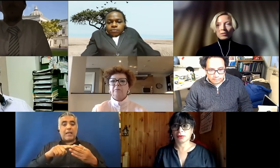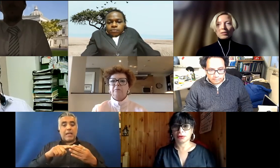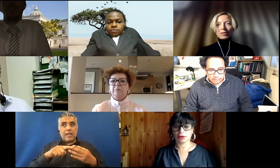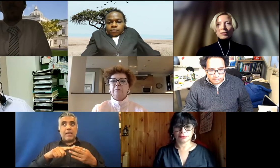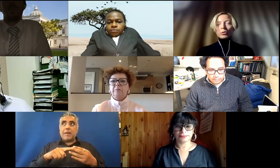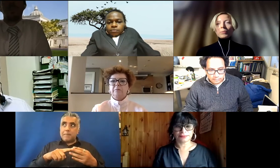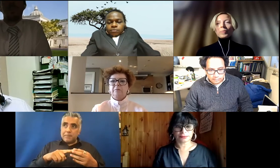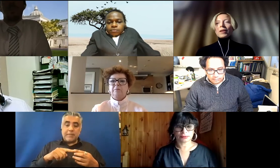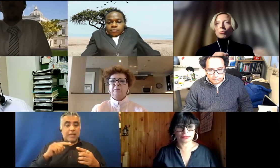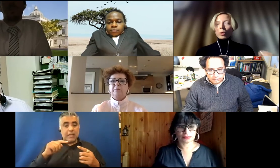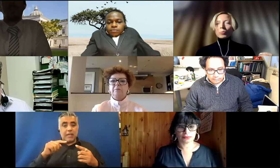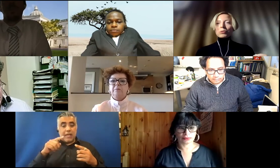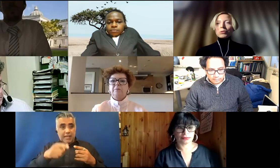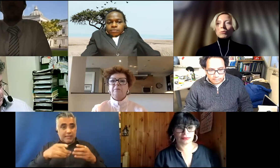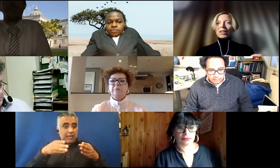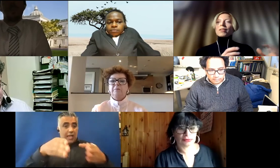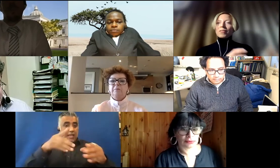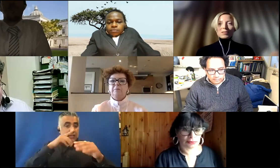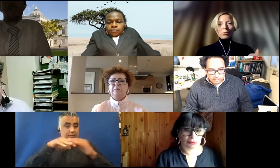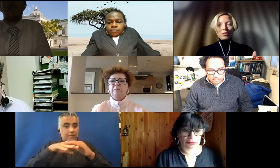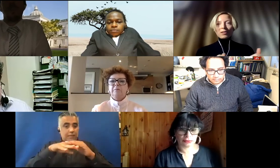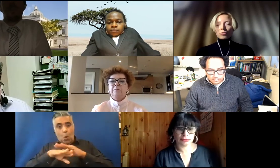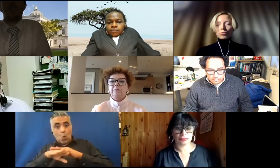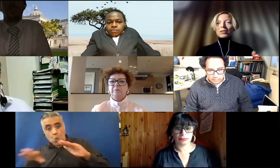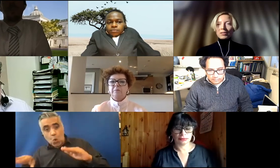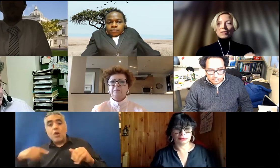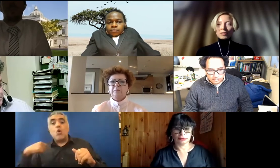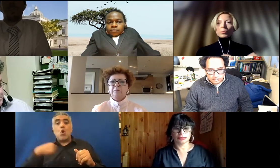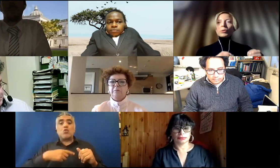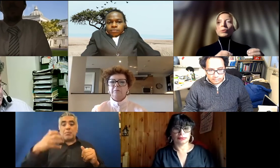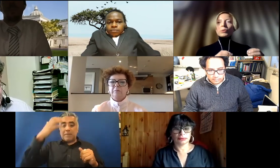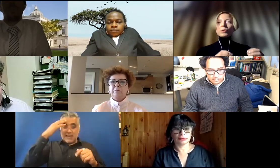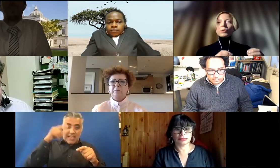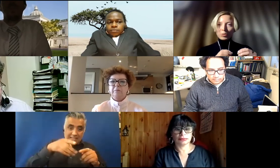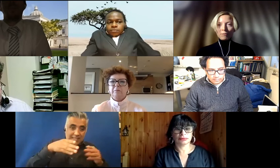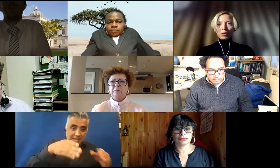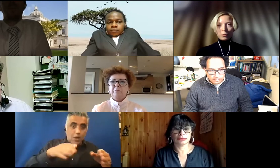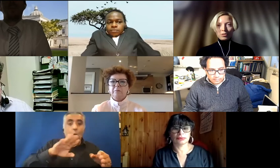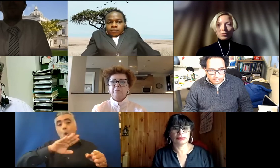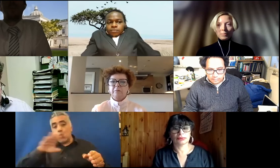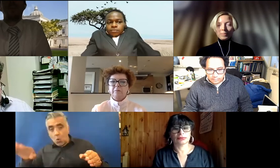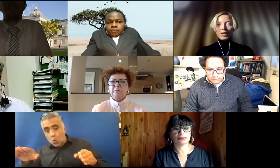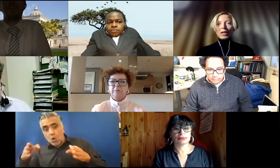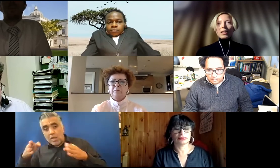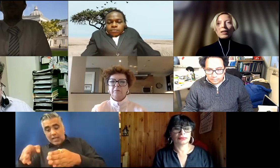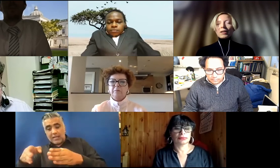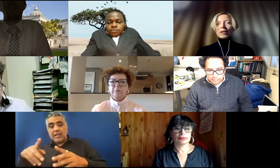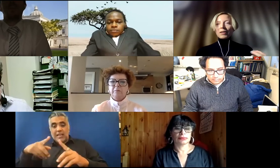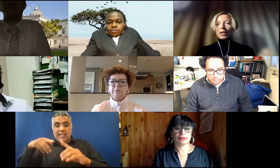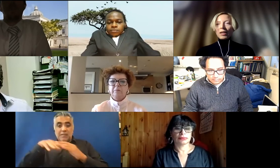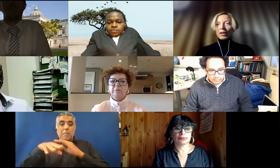this or that street is accessible. We want to know that this or that street is accessible to a specific